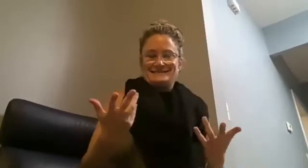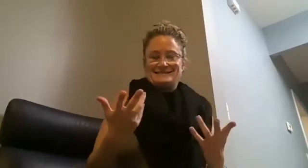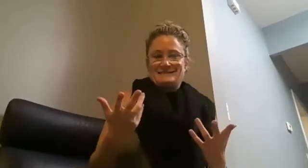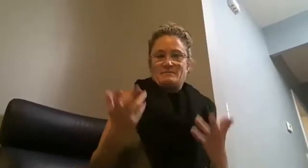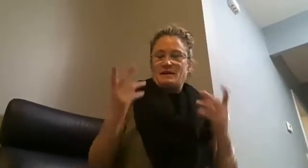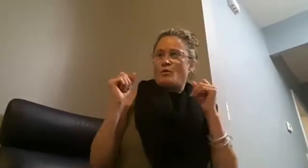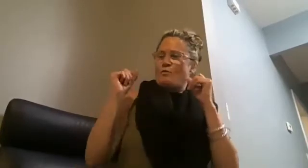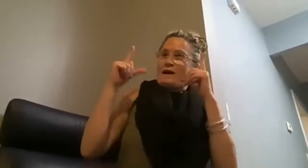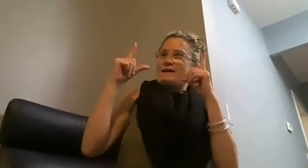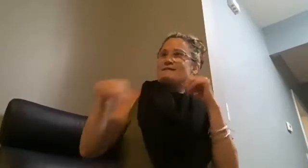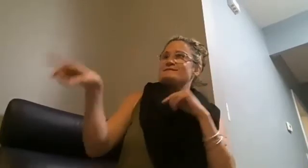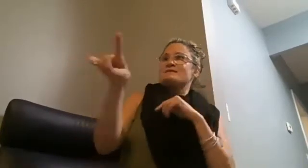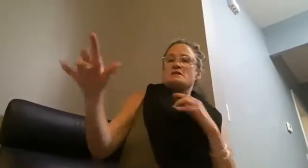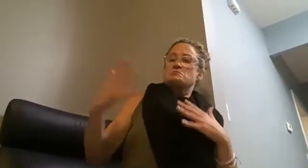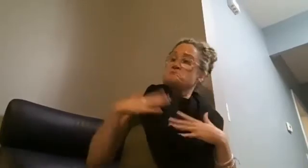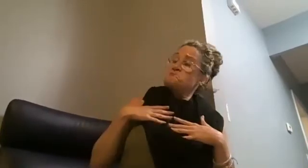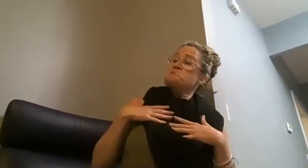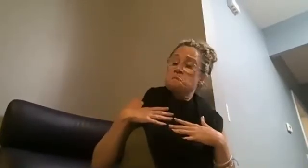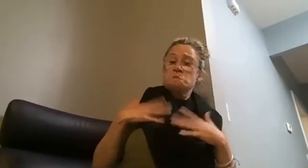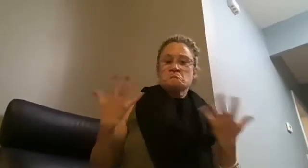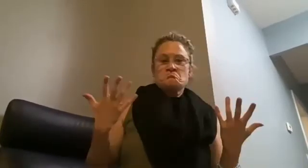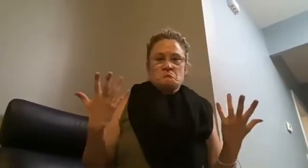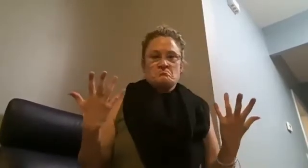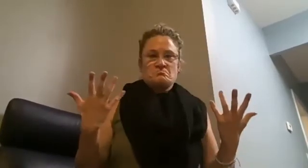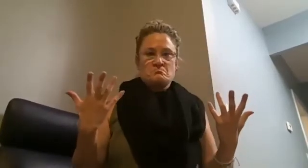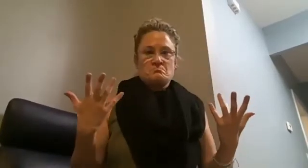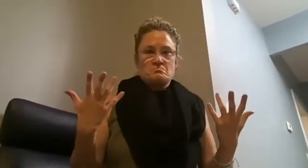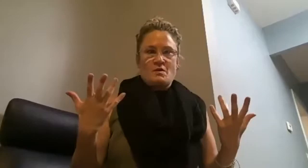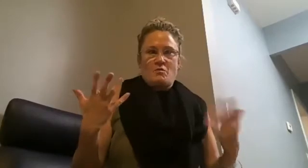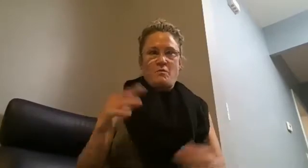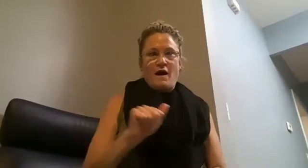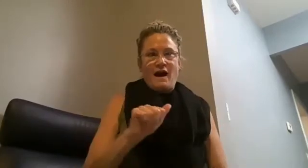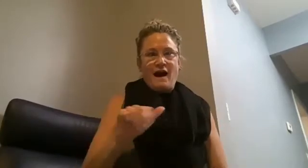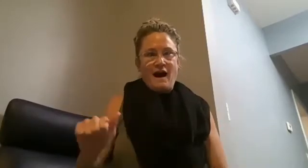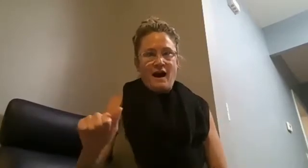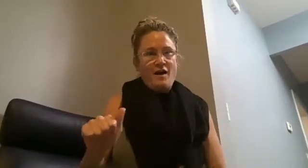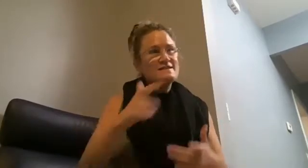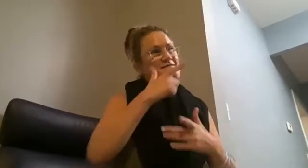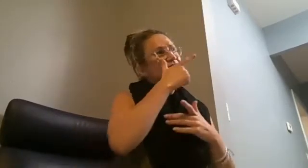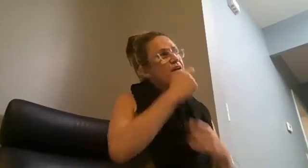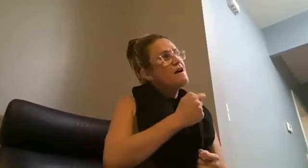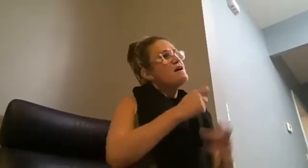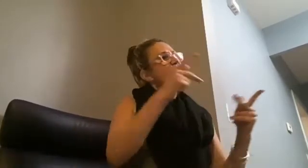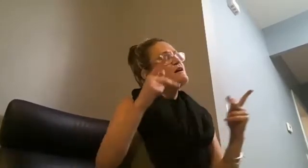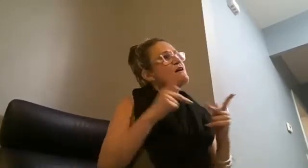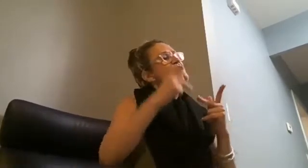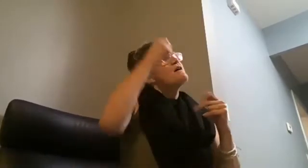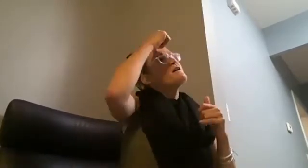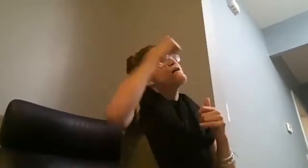this kind of thing where I was like, AA is like a fascinating place. And that time saved